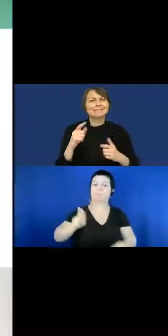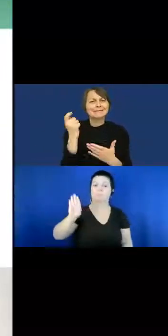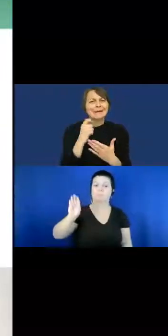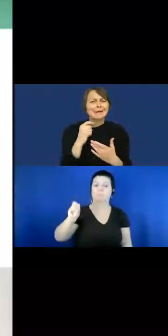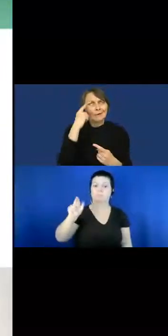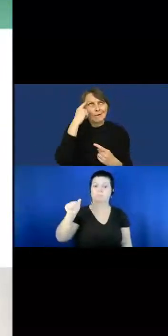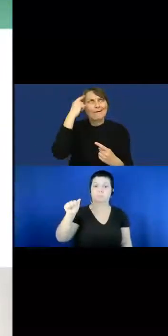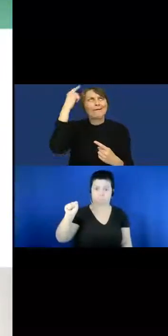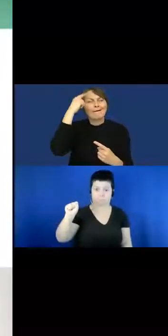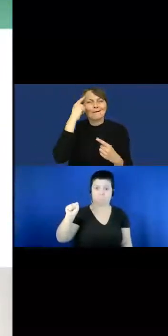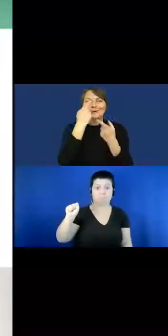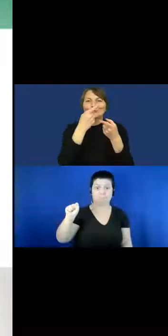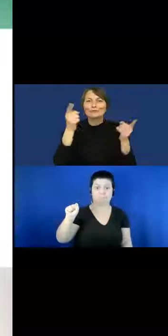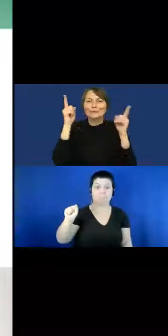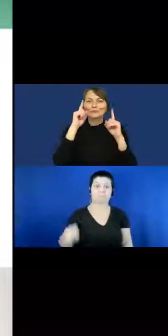So